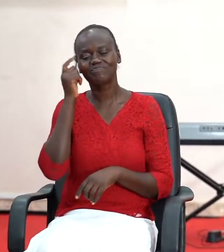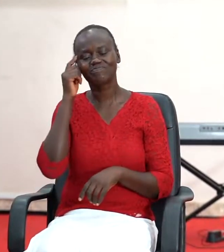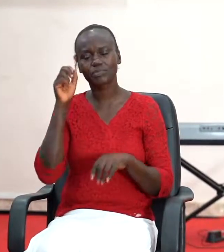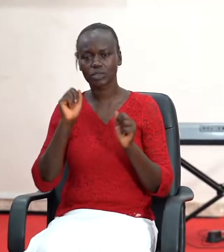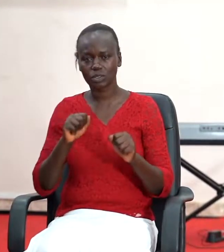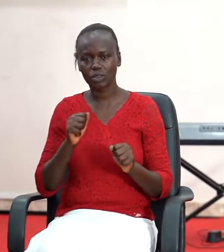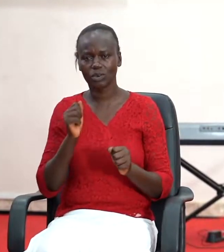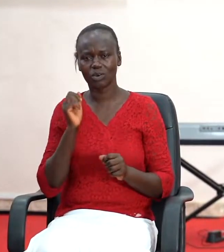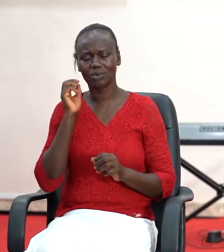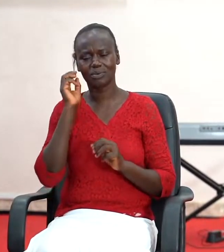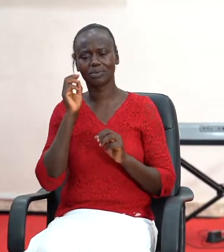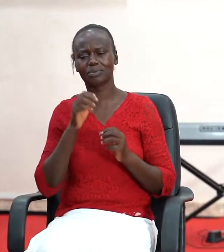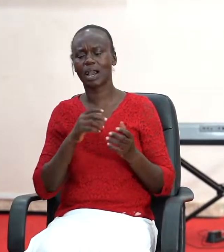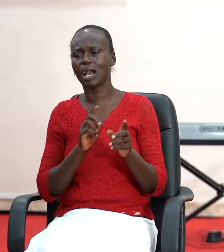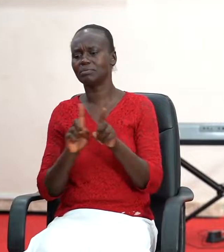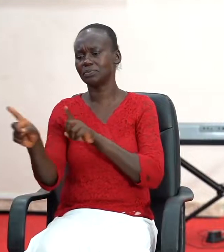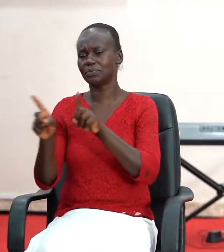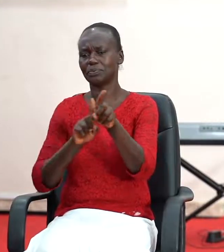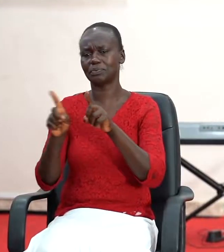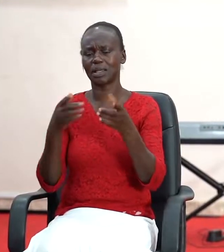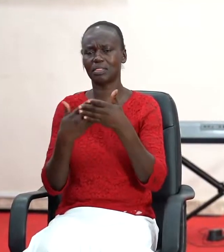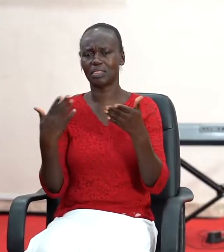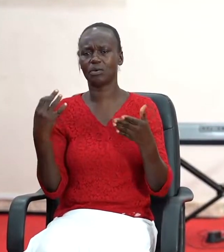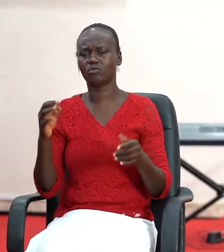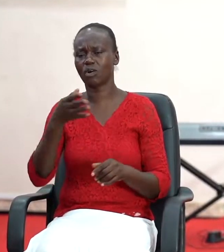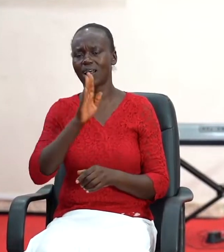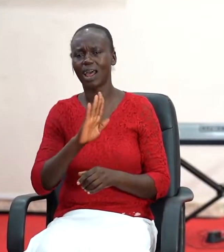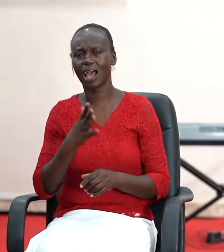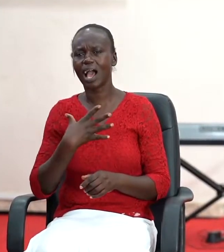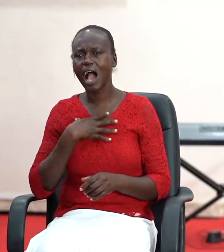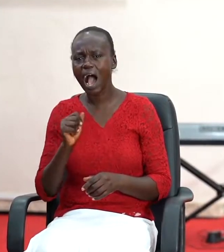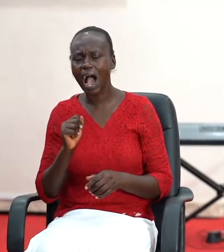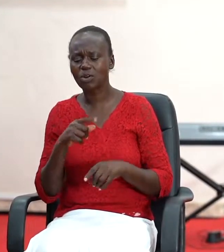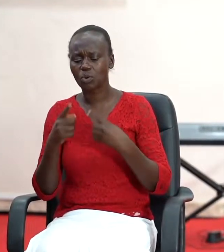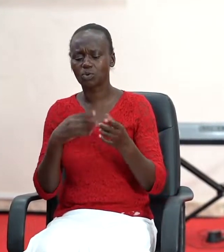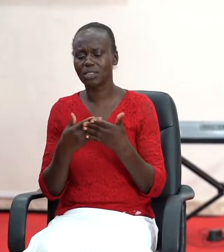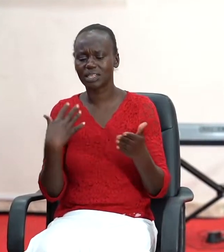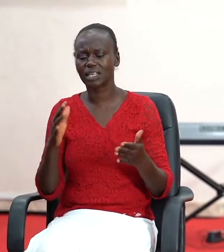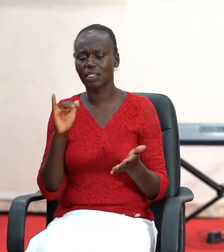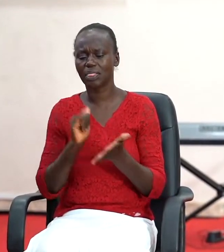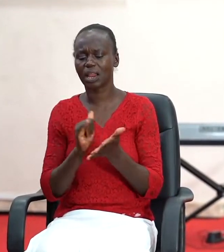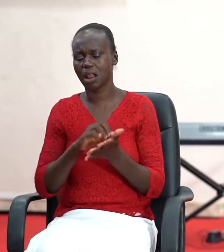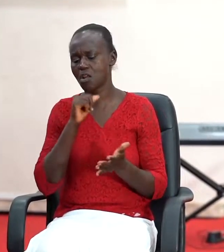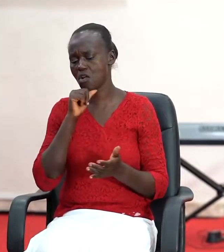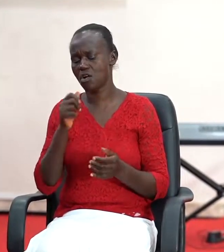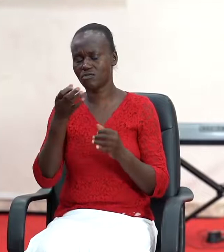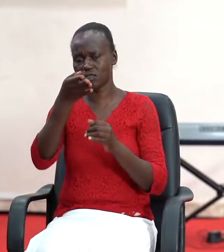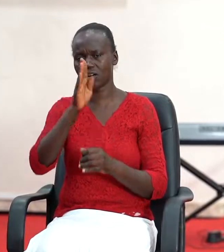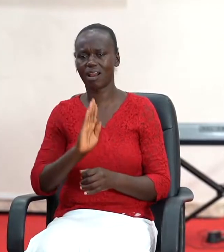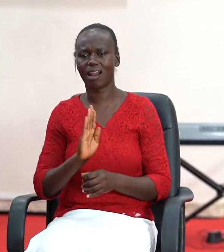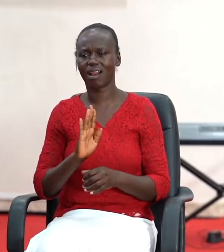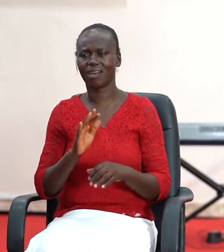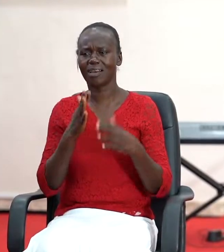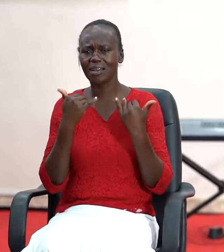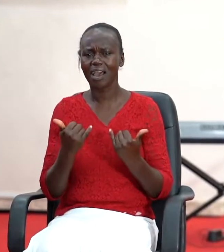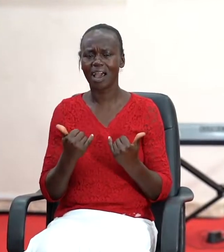easily wander from the things of God to the things that are ungodly. Yani, sahi ndio mind yako